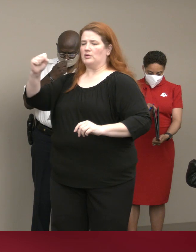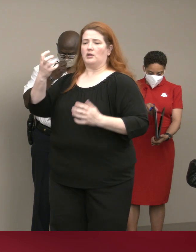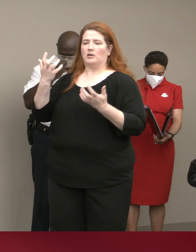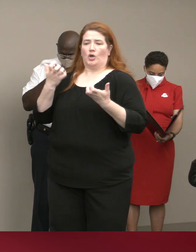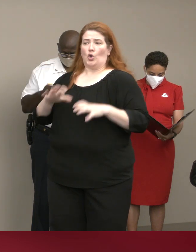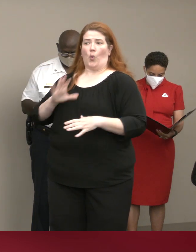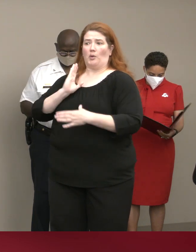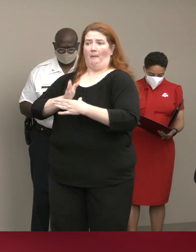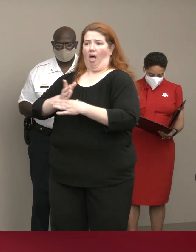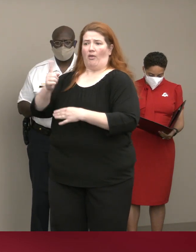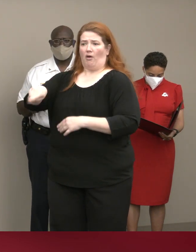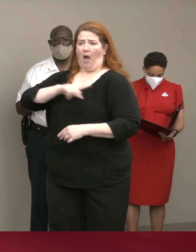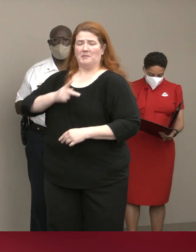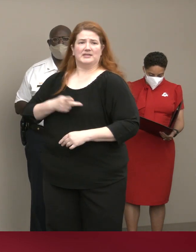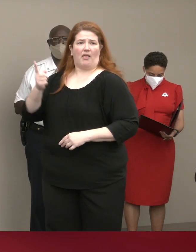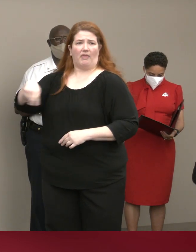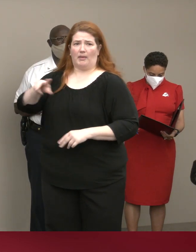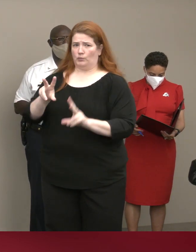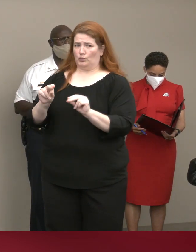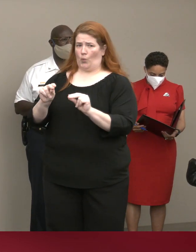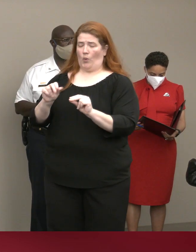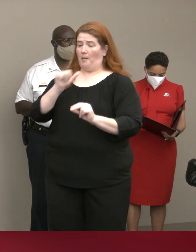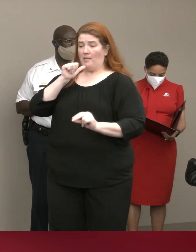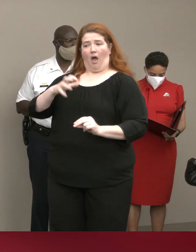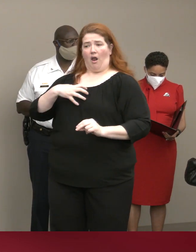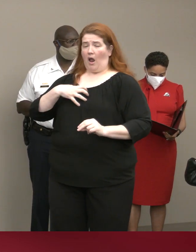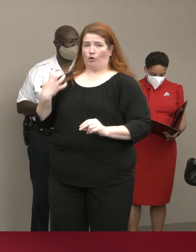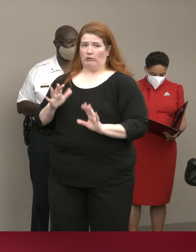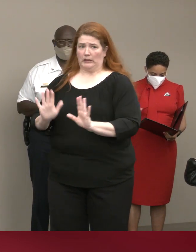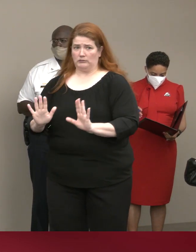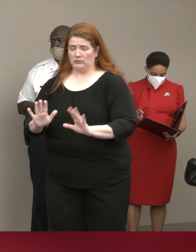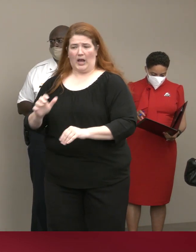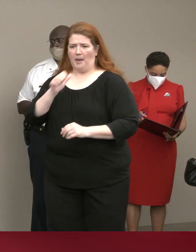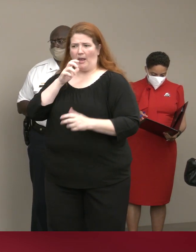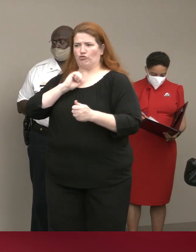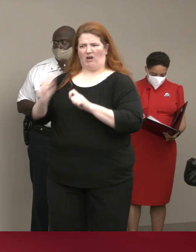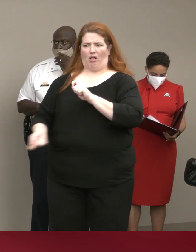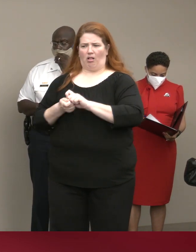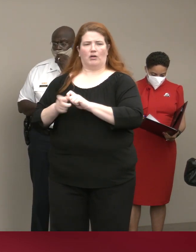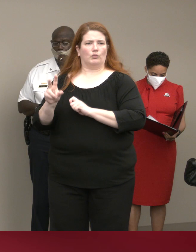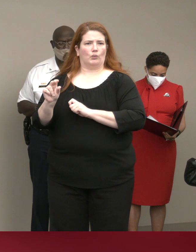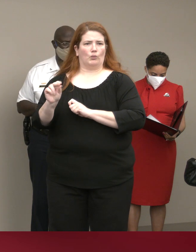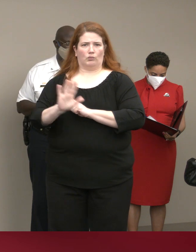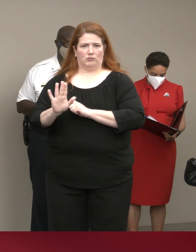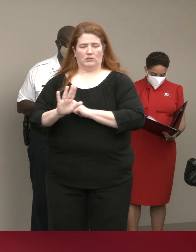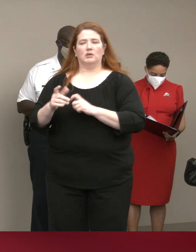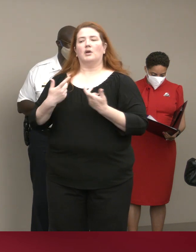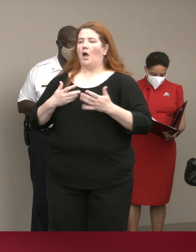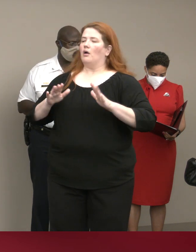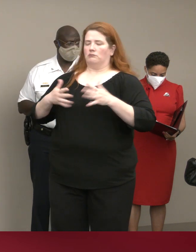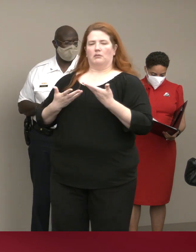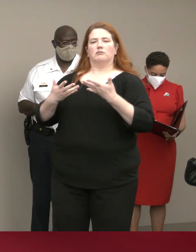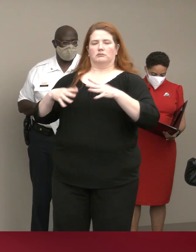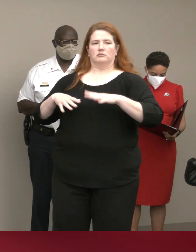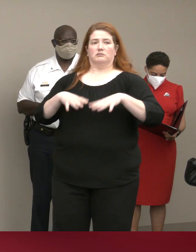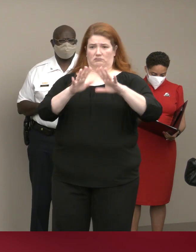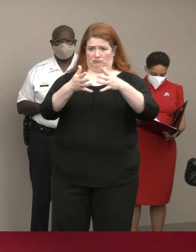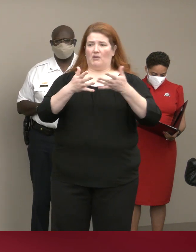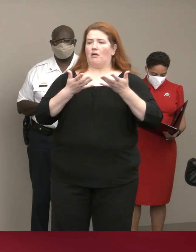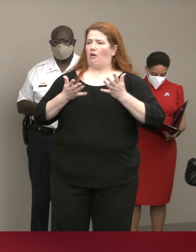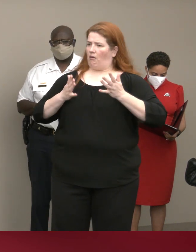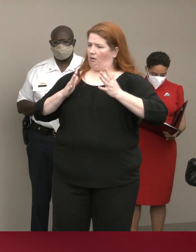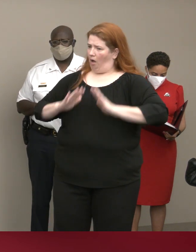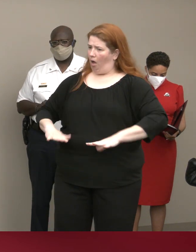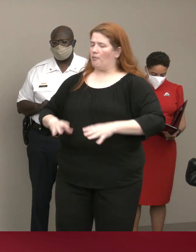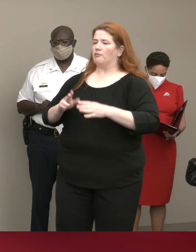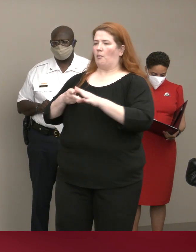agitated, not angry, or even revengeful, rather calm and